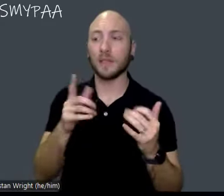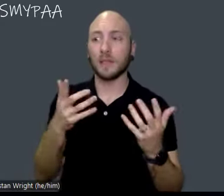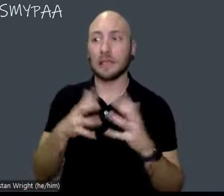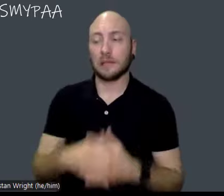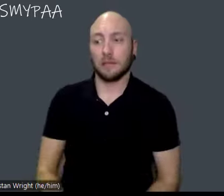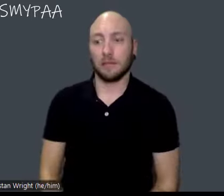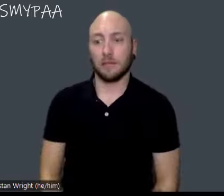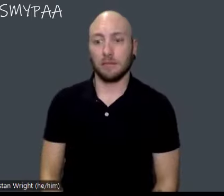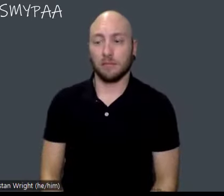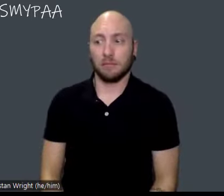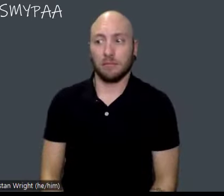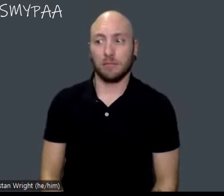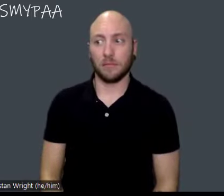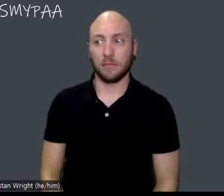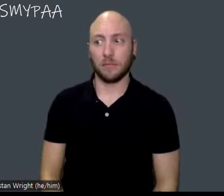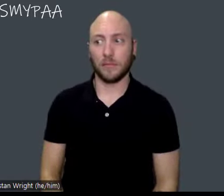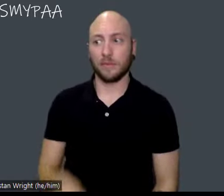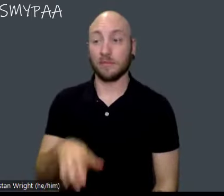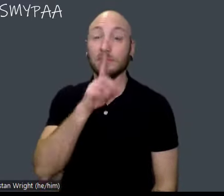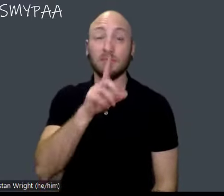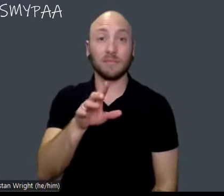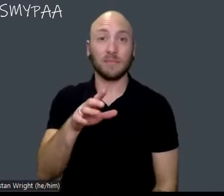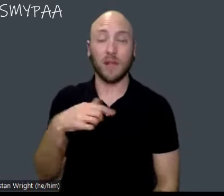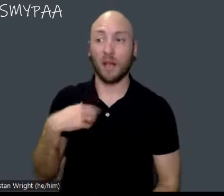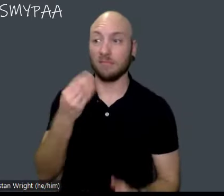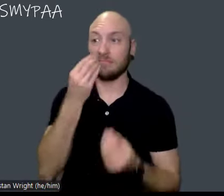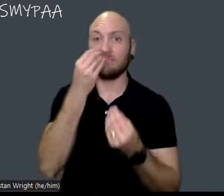have any regard for anything.